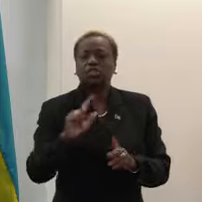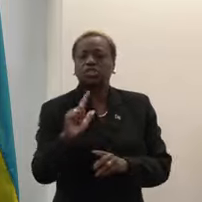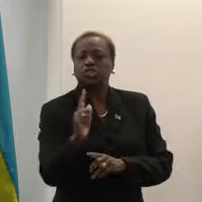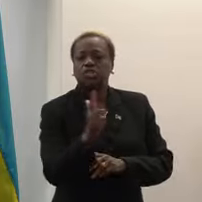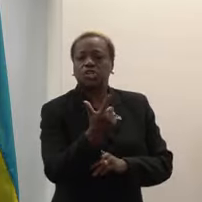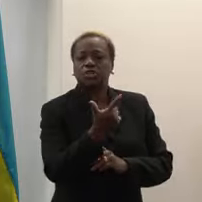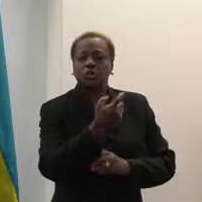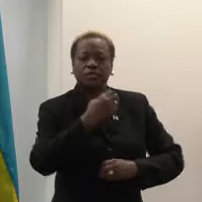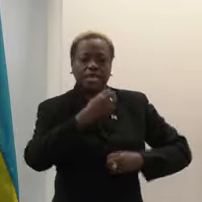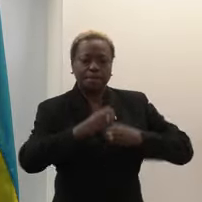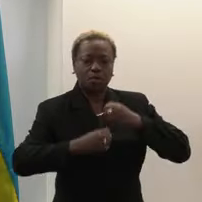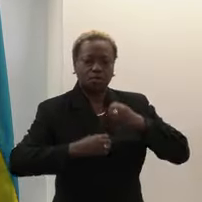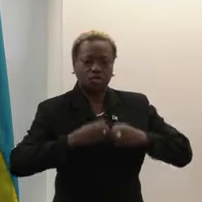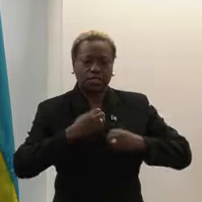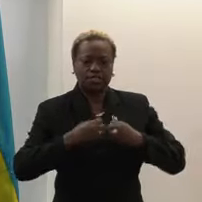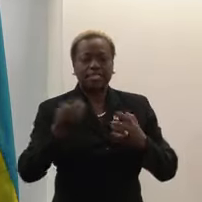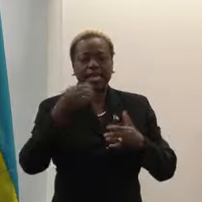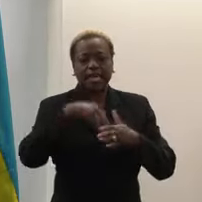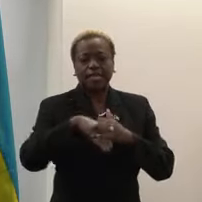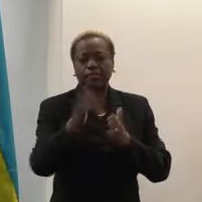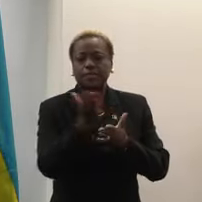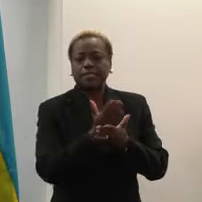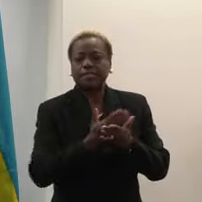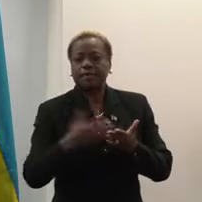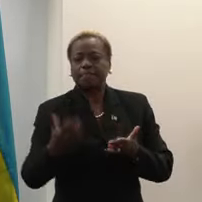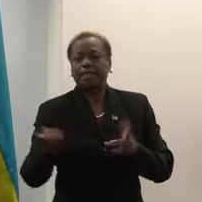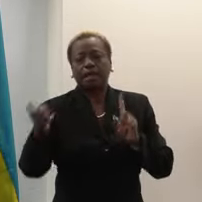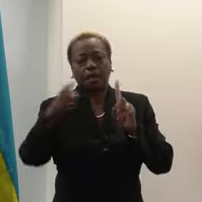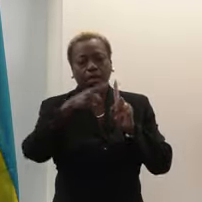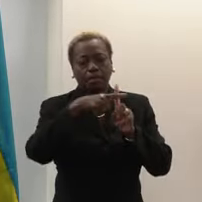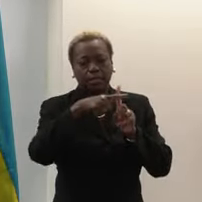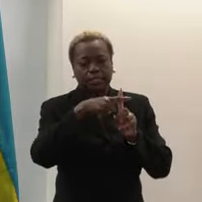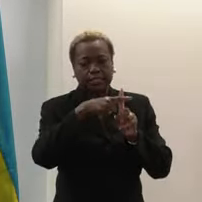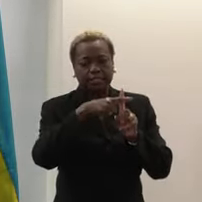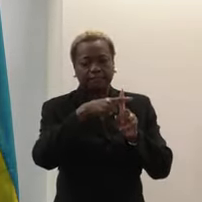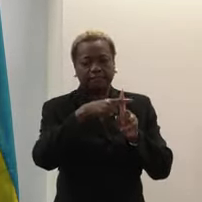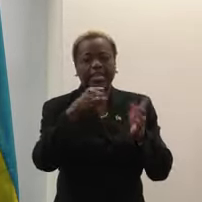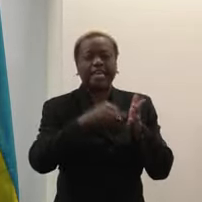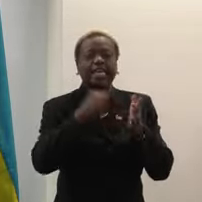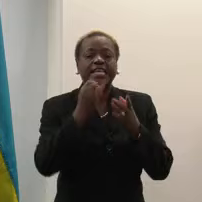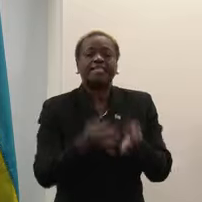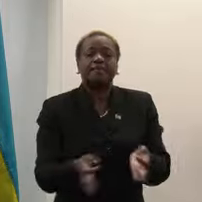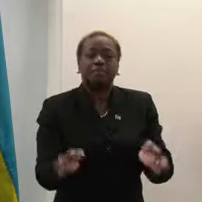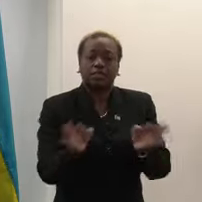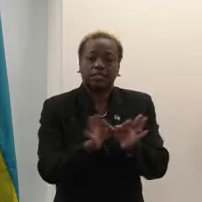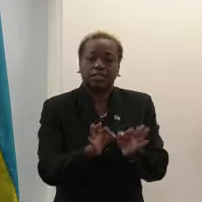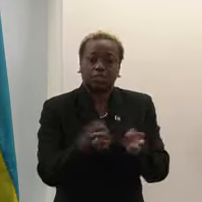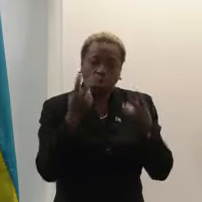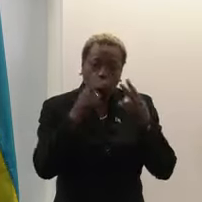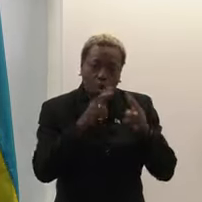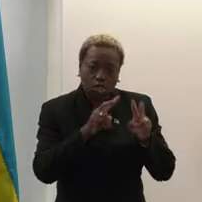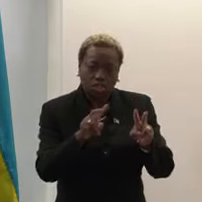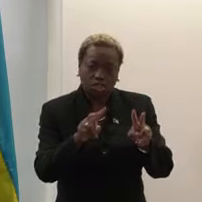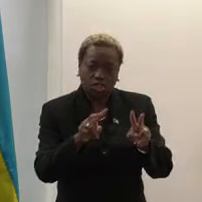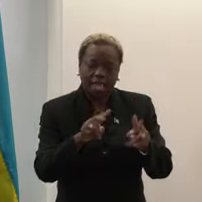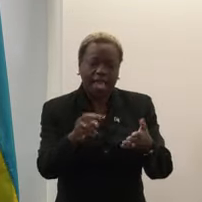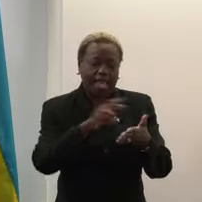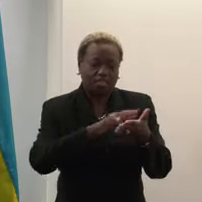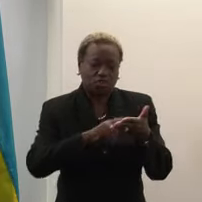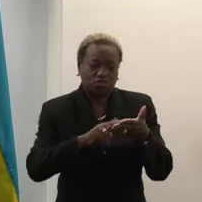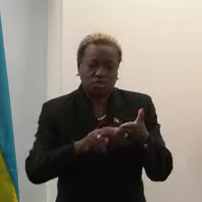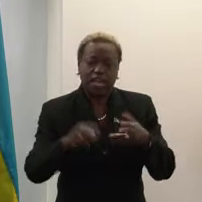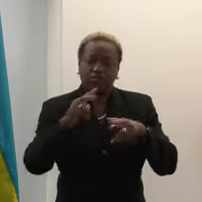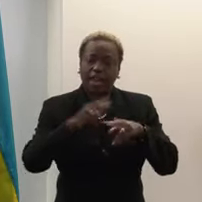those emotions into something positive. It is important to watch and to read reliable